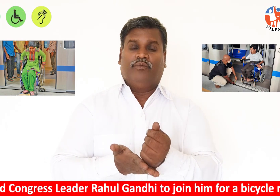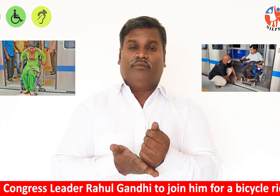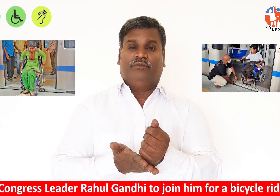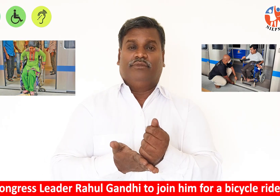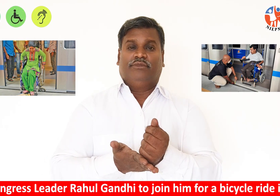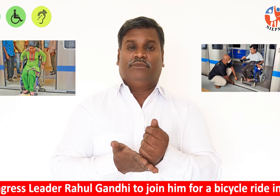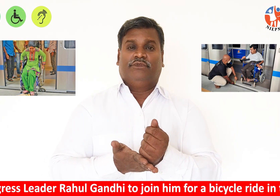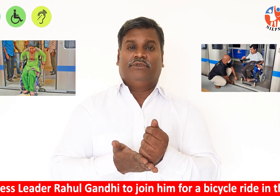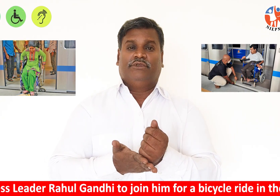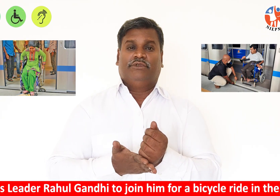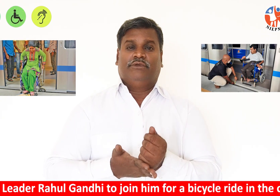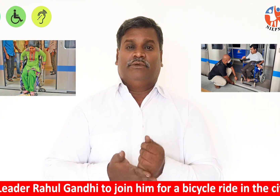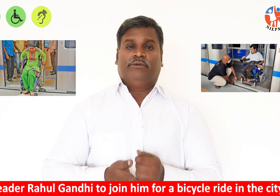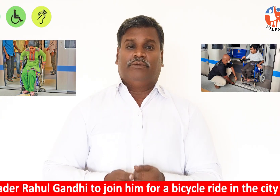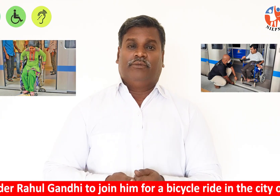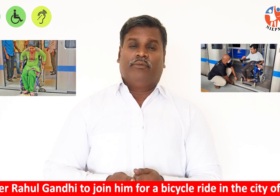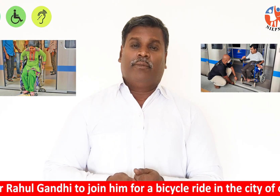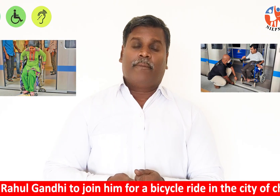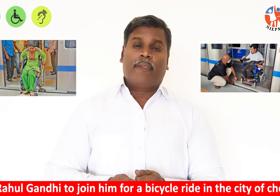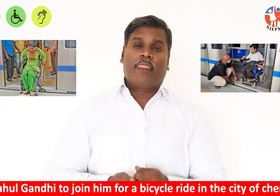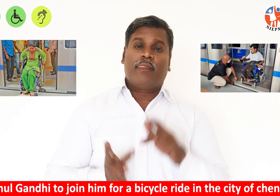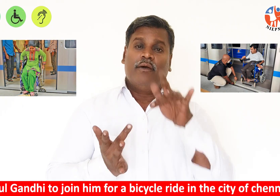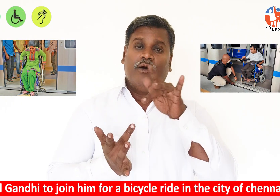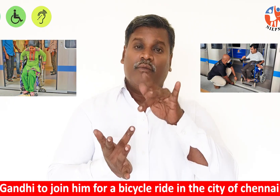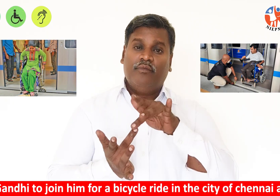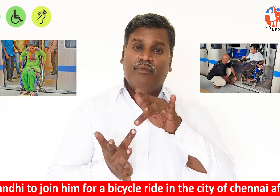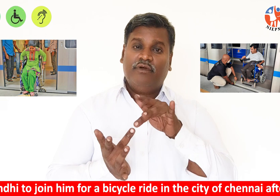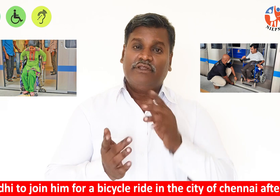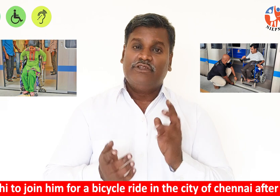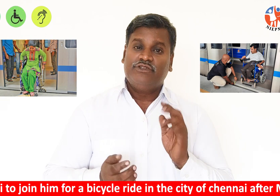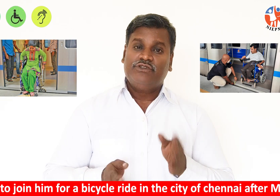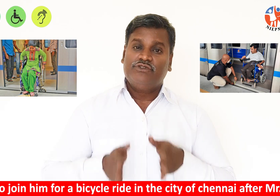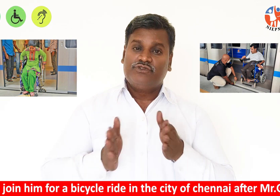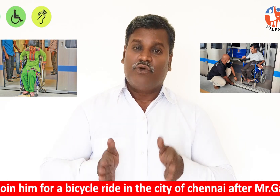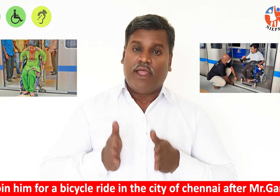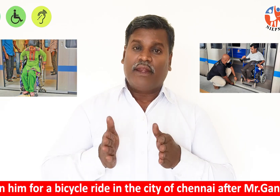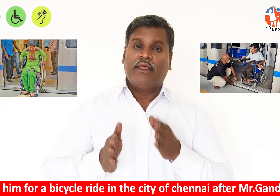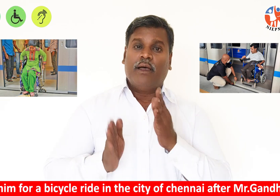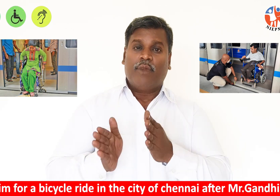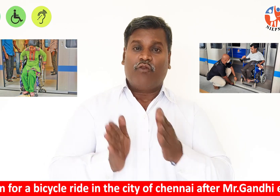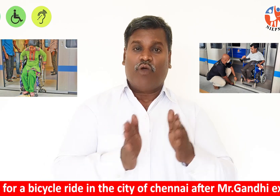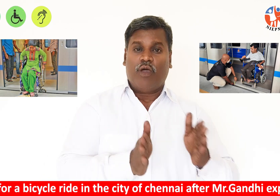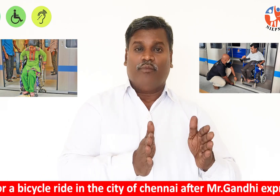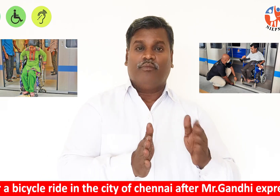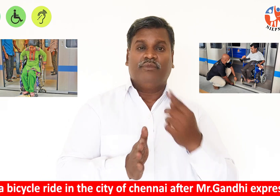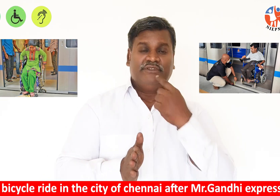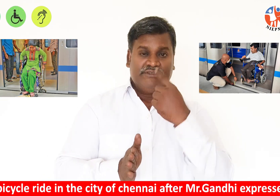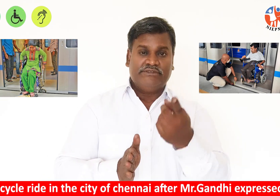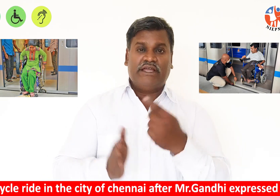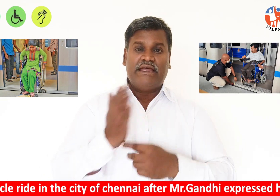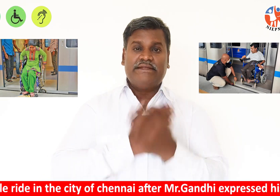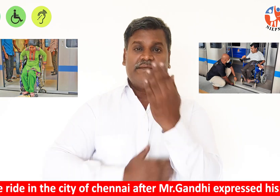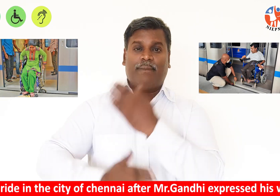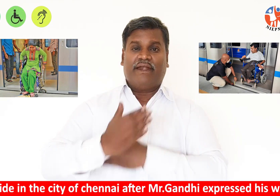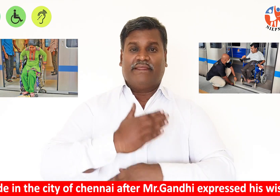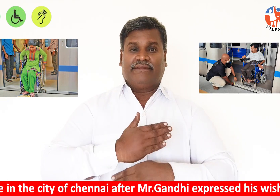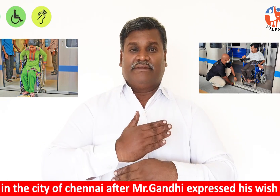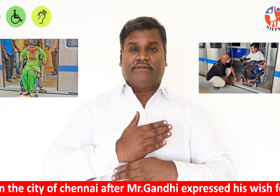and CMRL to fix a ramp that would automatically roll out when the train stops at the station.